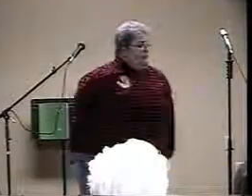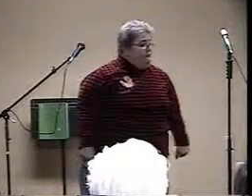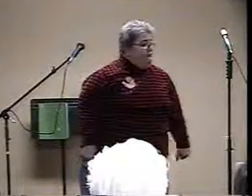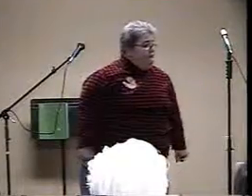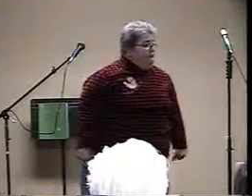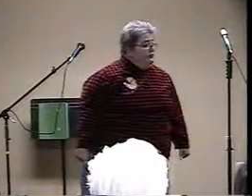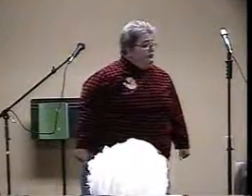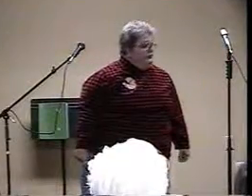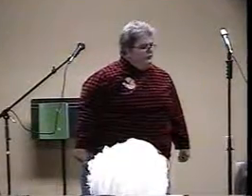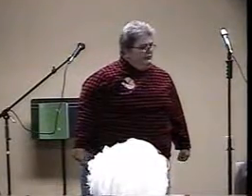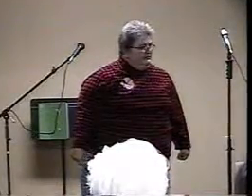grow?